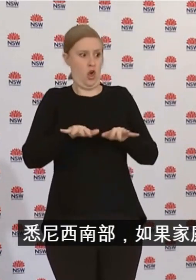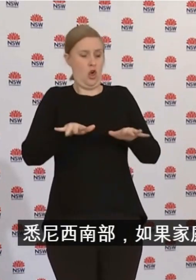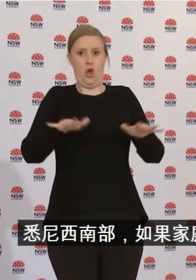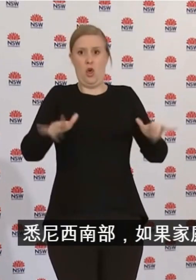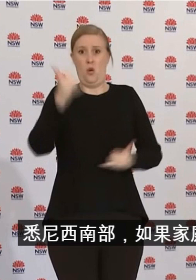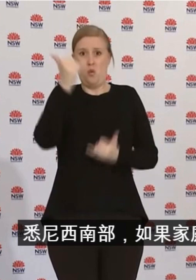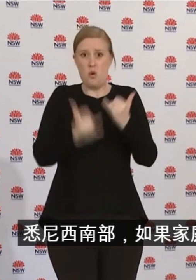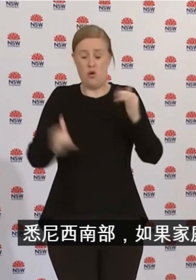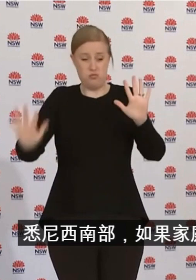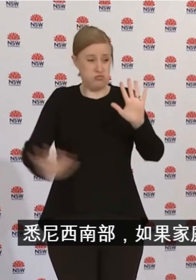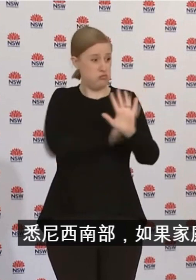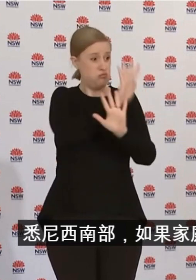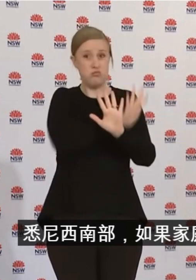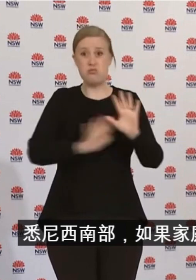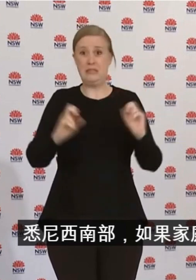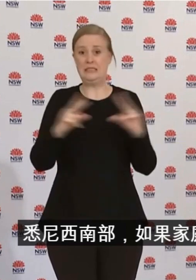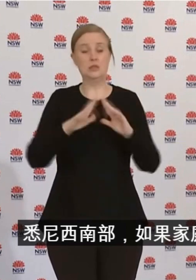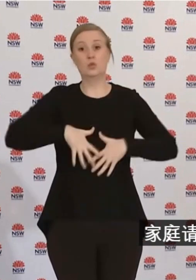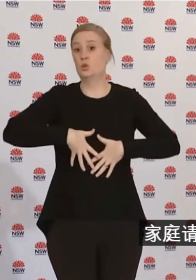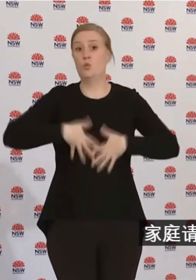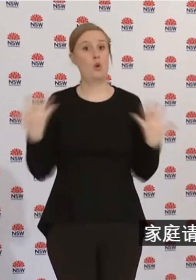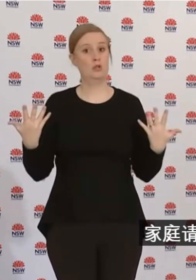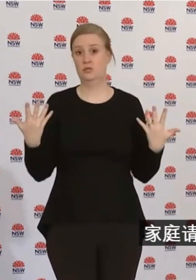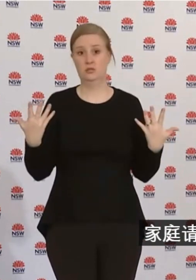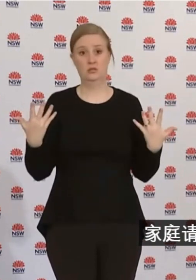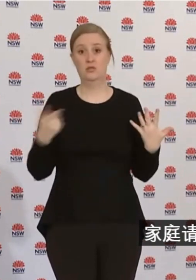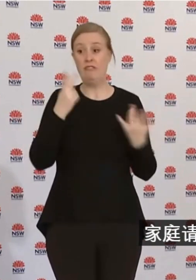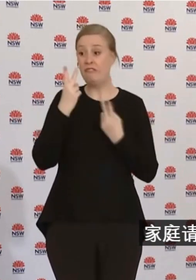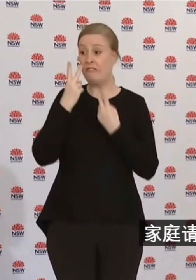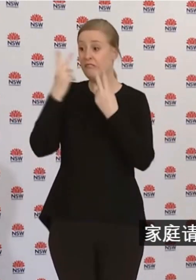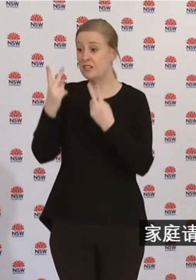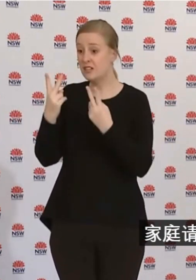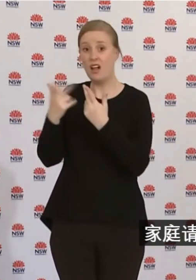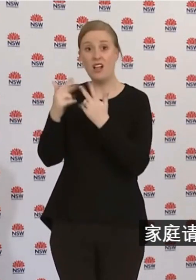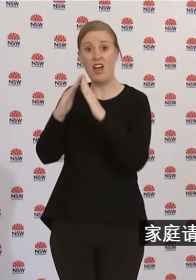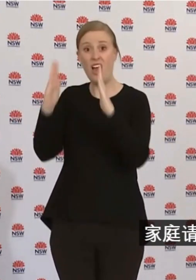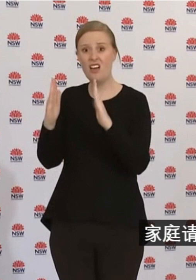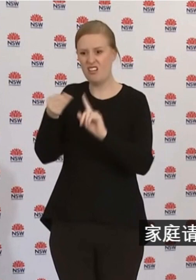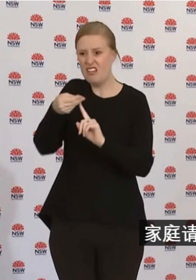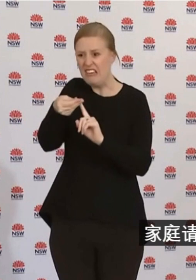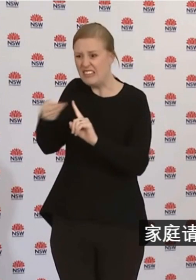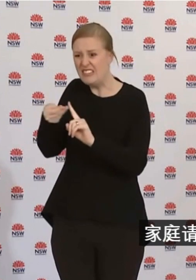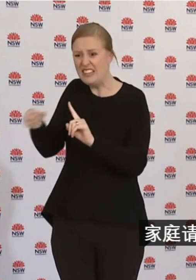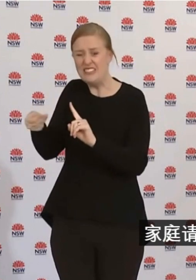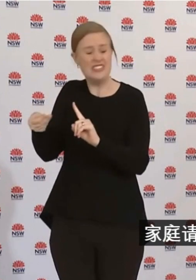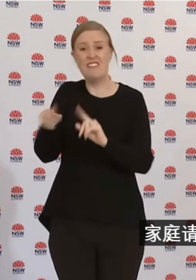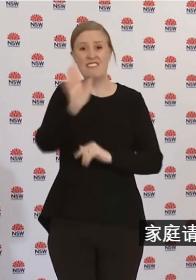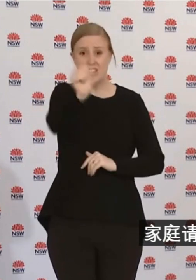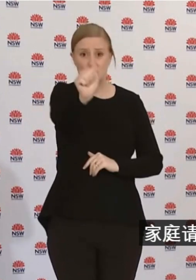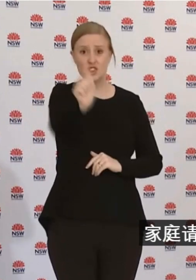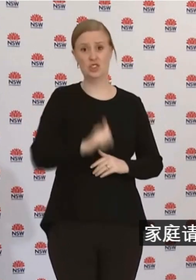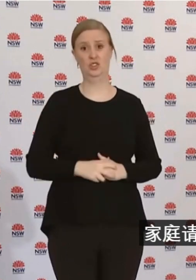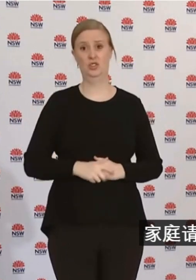members mix with family members from other households. Just please stop doing it. Stop.